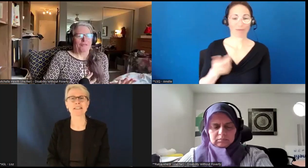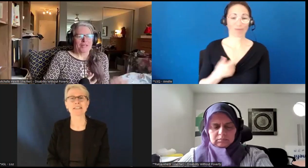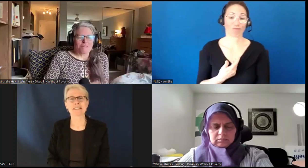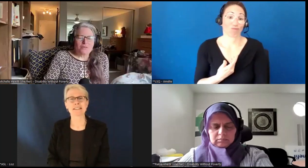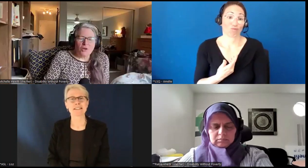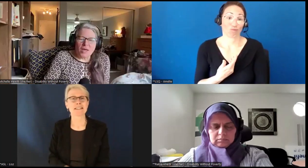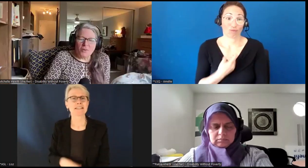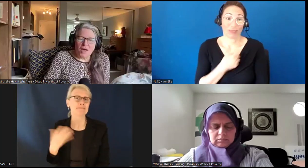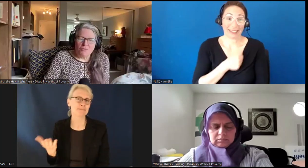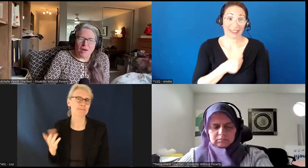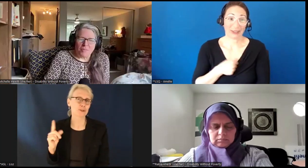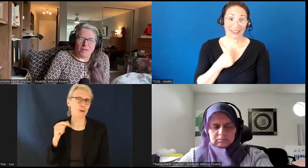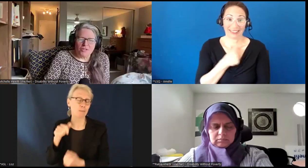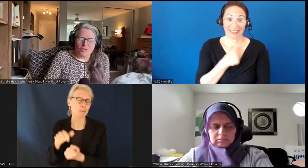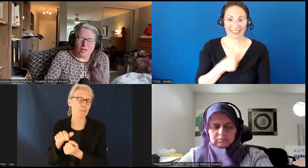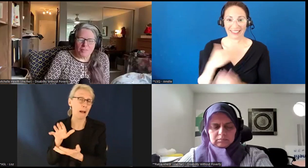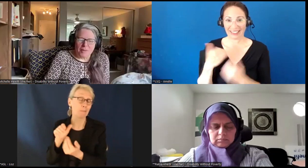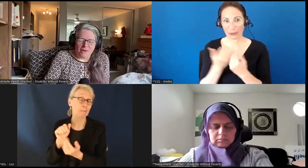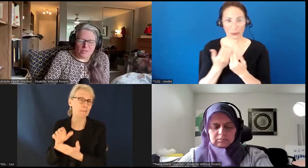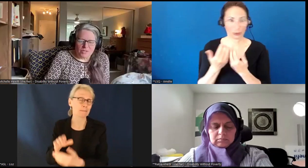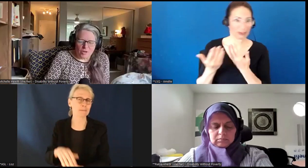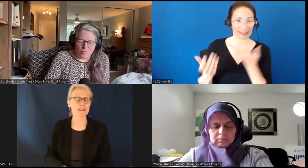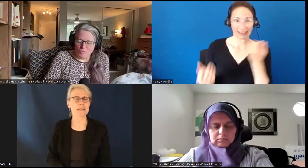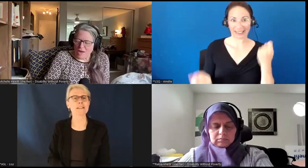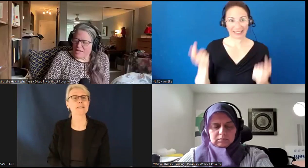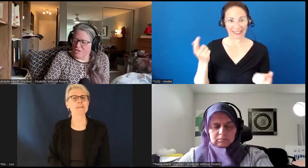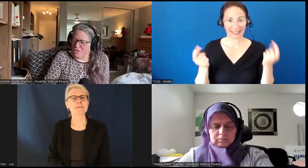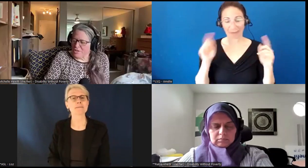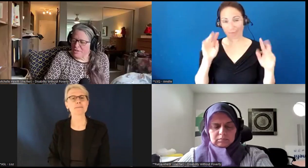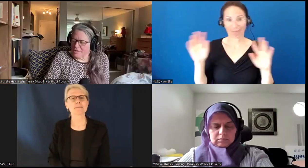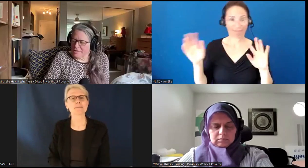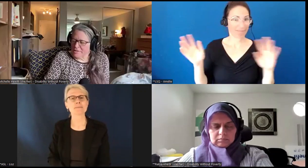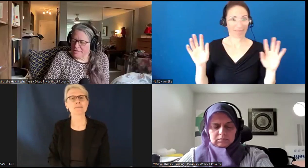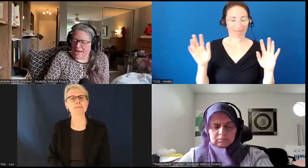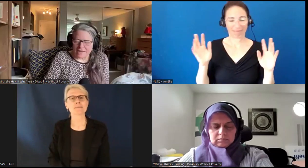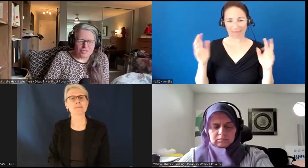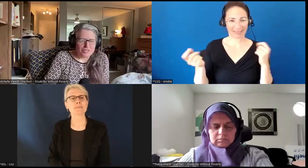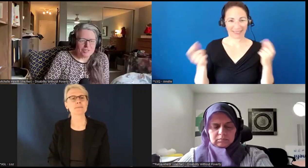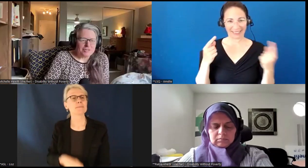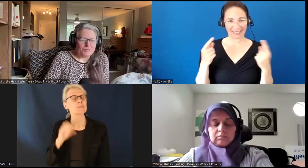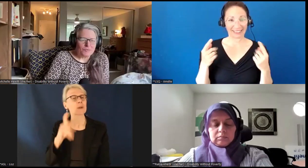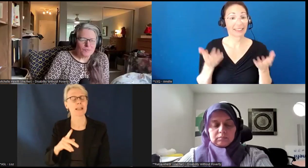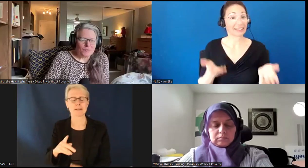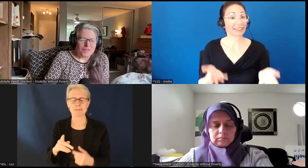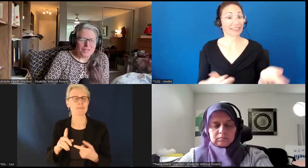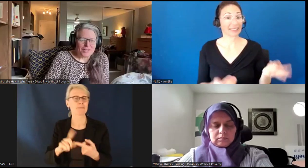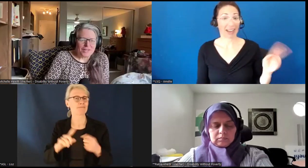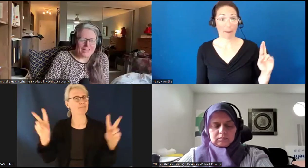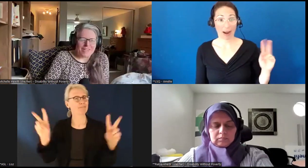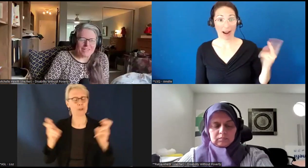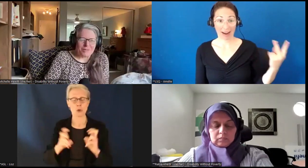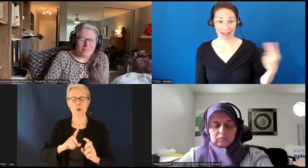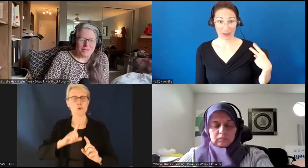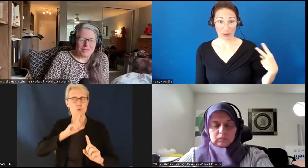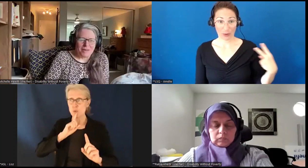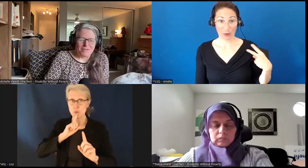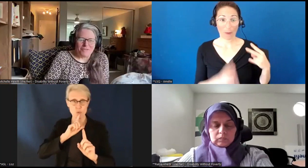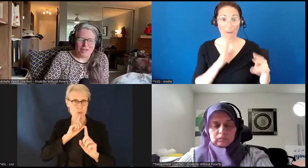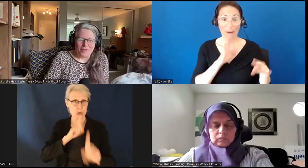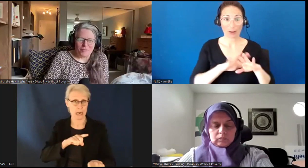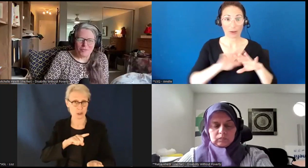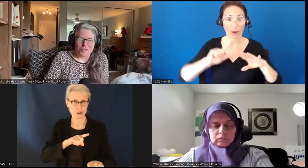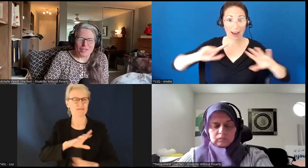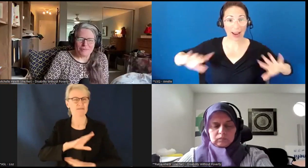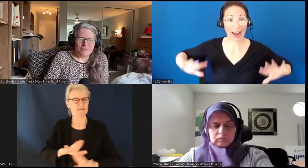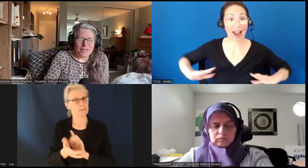And there he is. So here we are, Rabia, talking about reaction to action with the Canada Disability Benefit